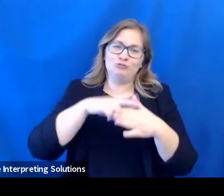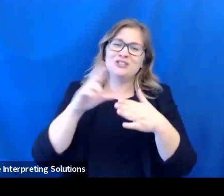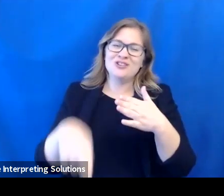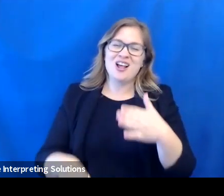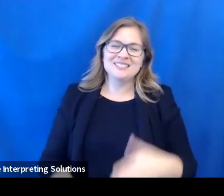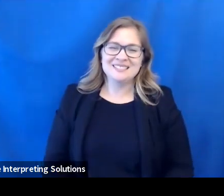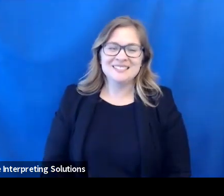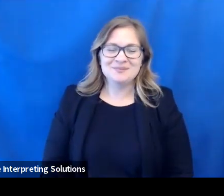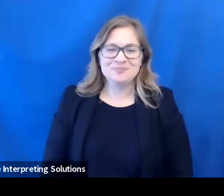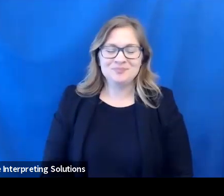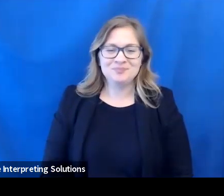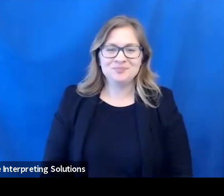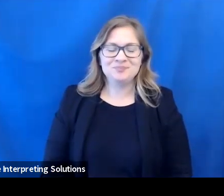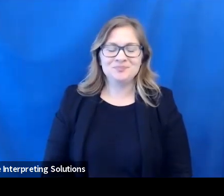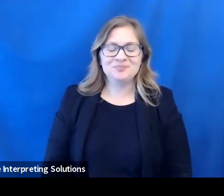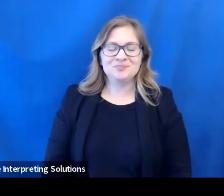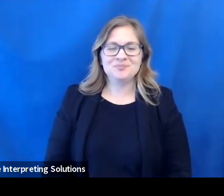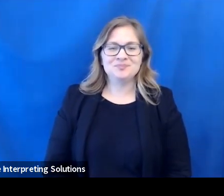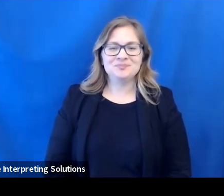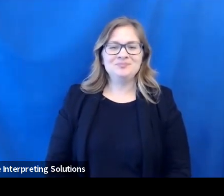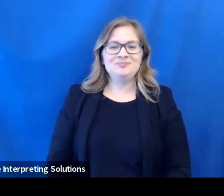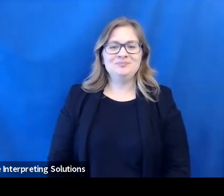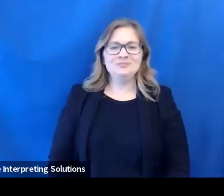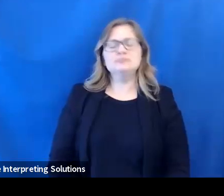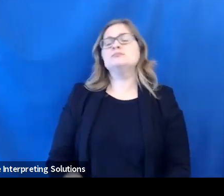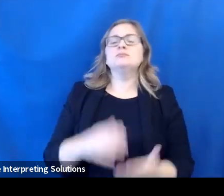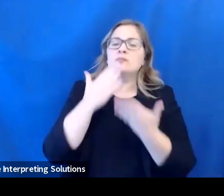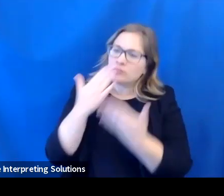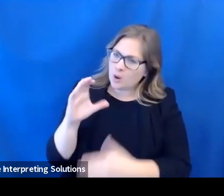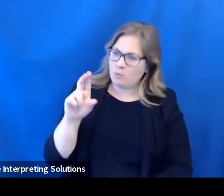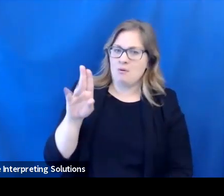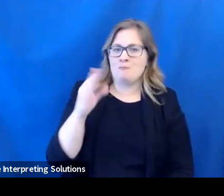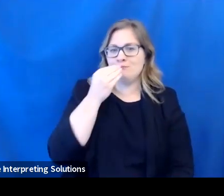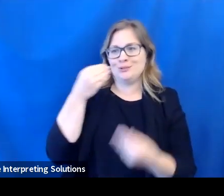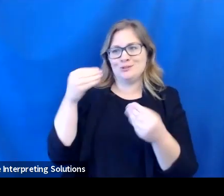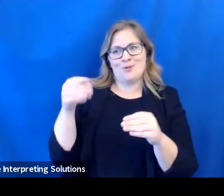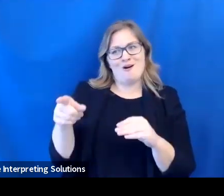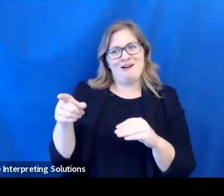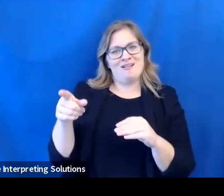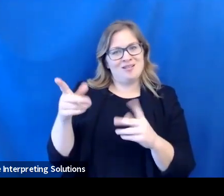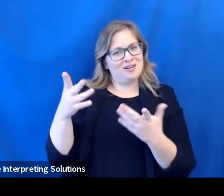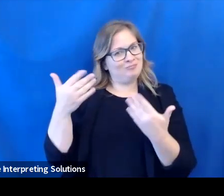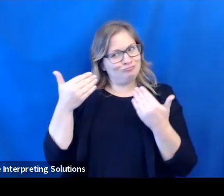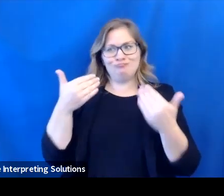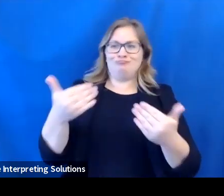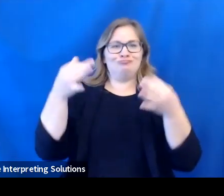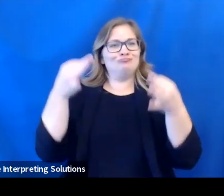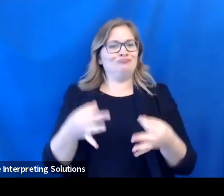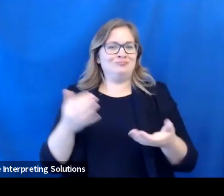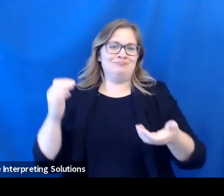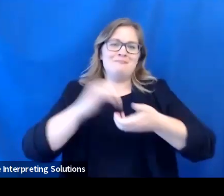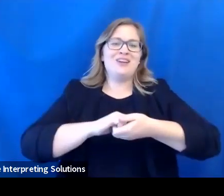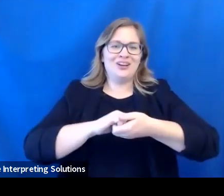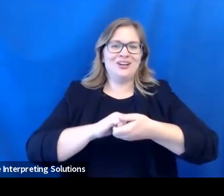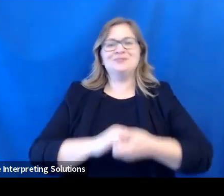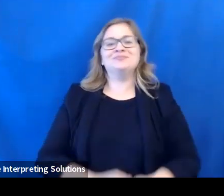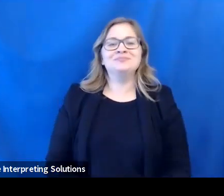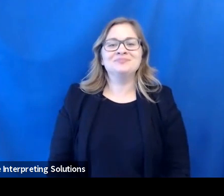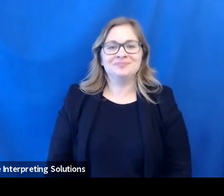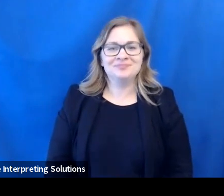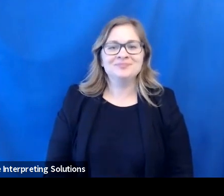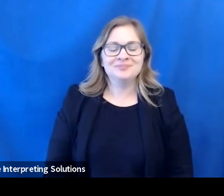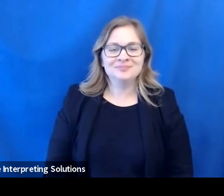for stepping up. I'd also like to mention that in the midst of this, our state is multitasking on many fronts.